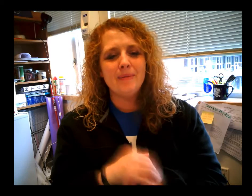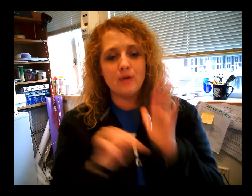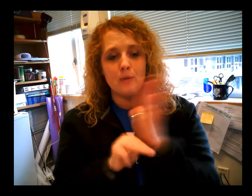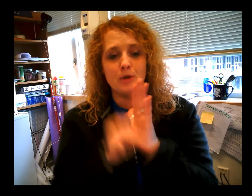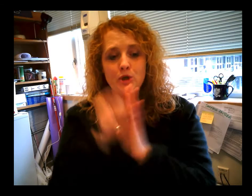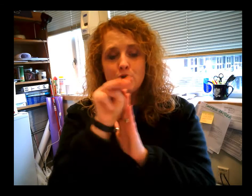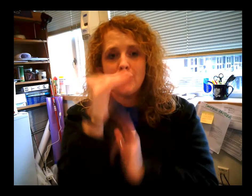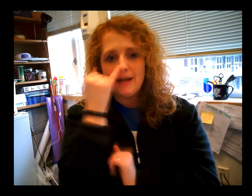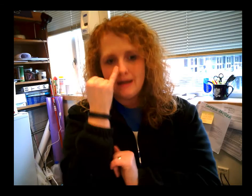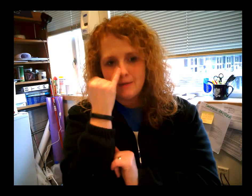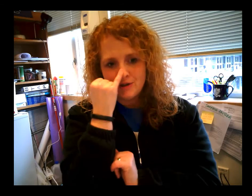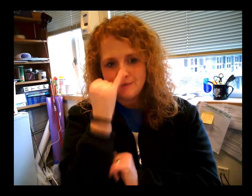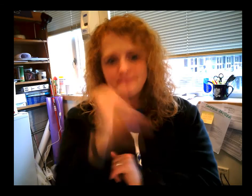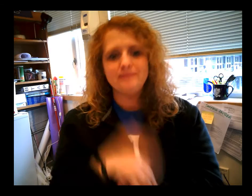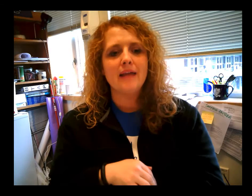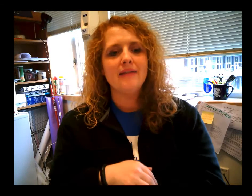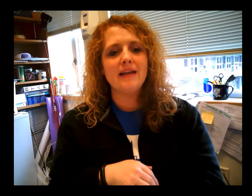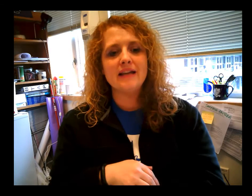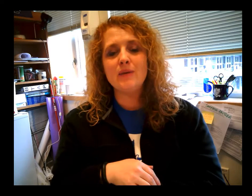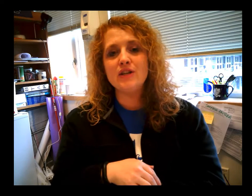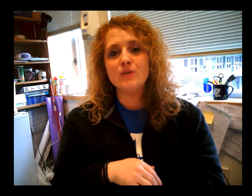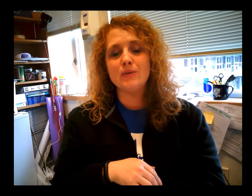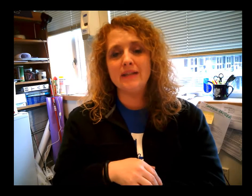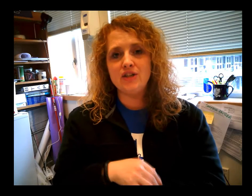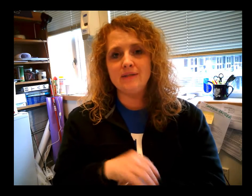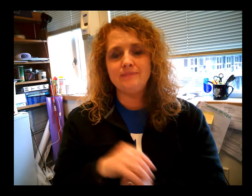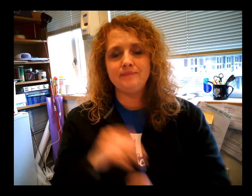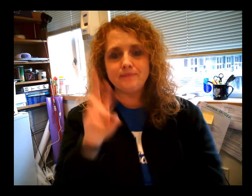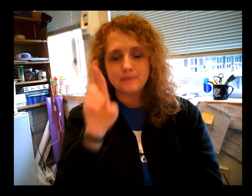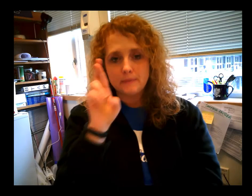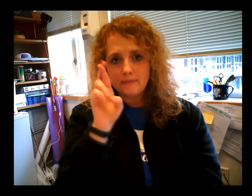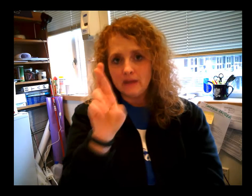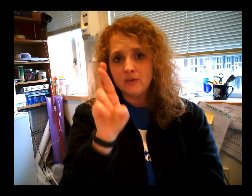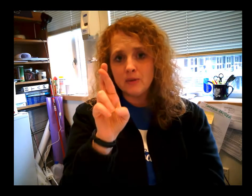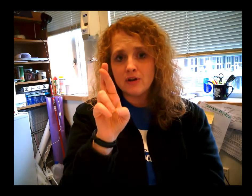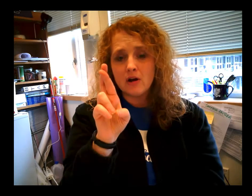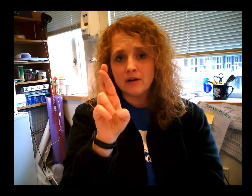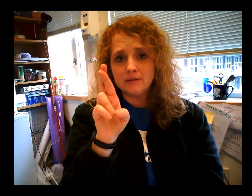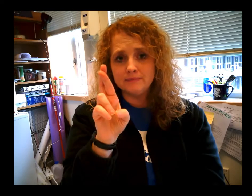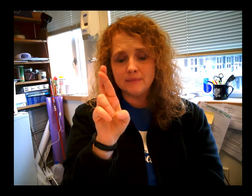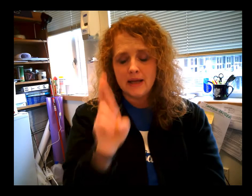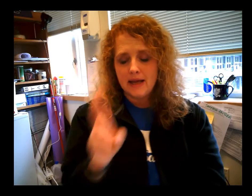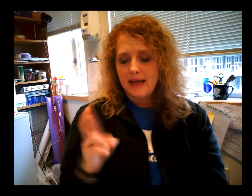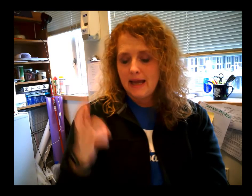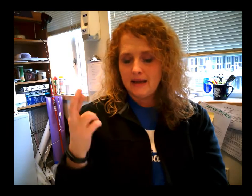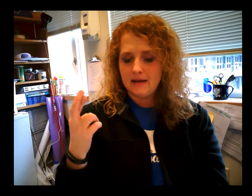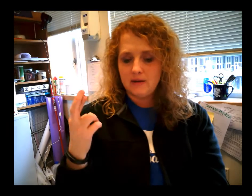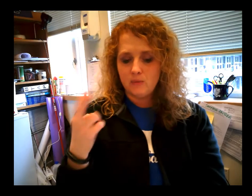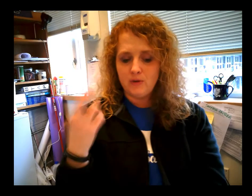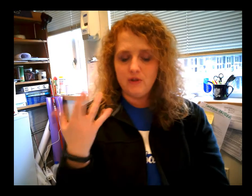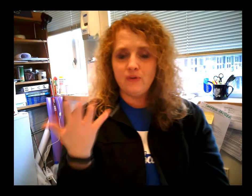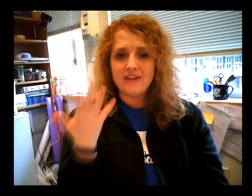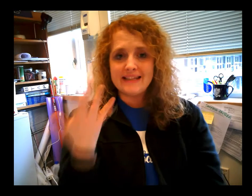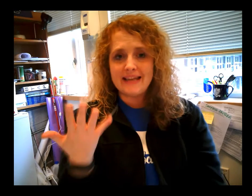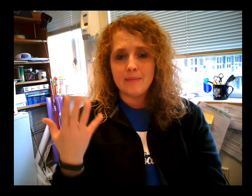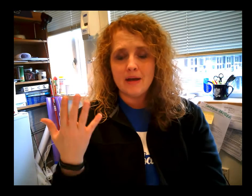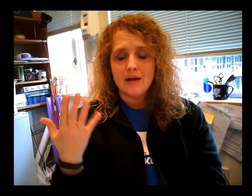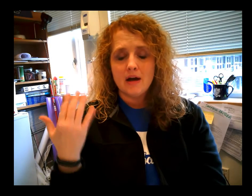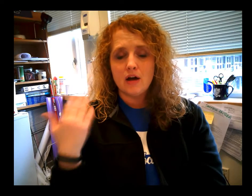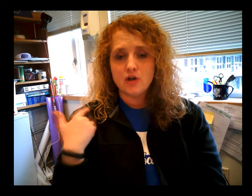So mature and immature. The next one is religion. It's with an R. And with using the same